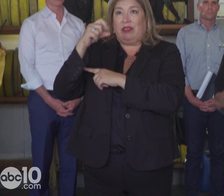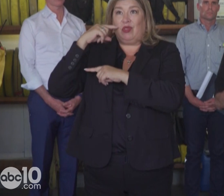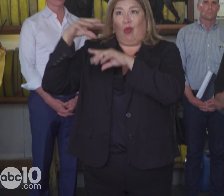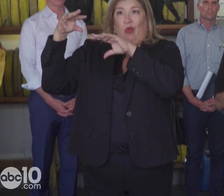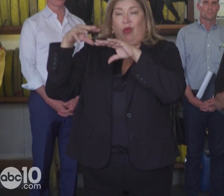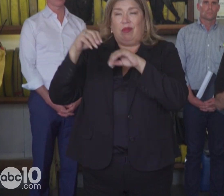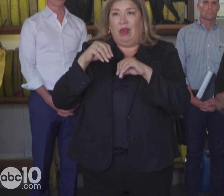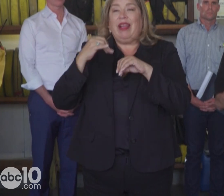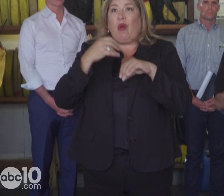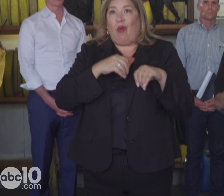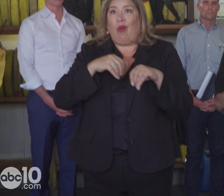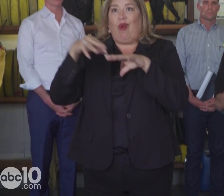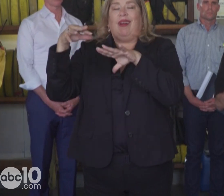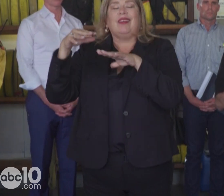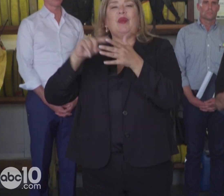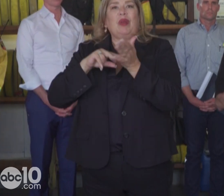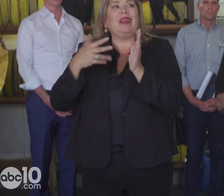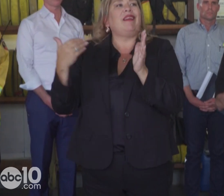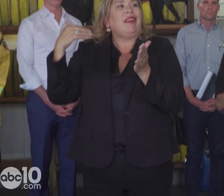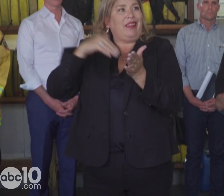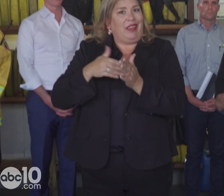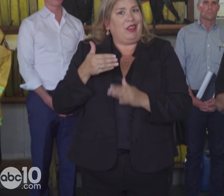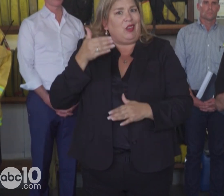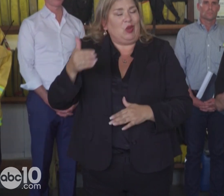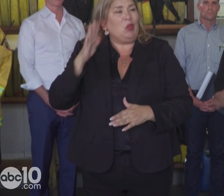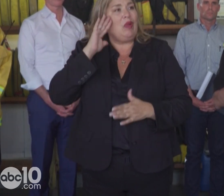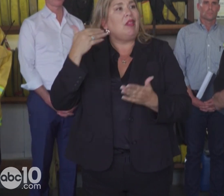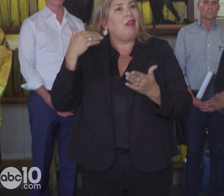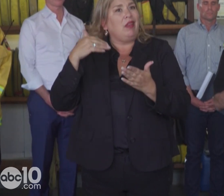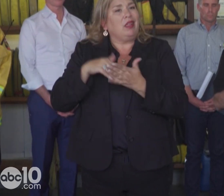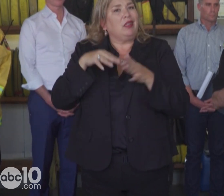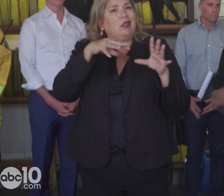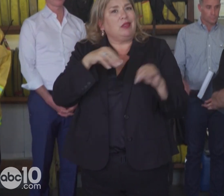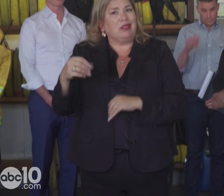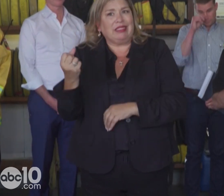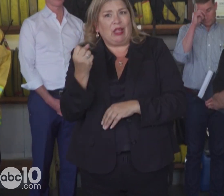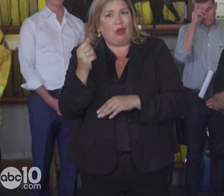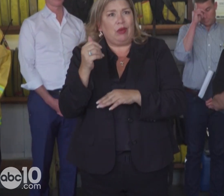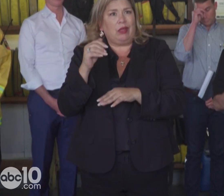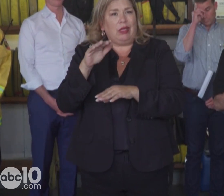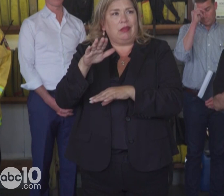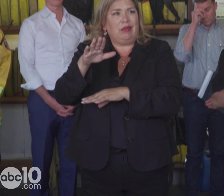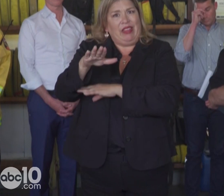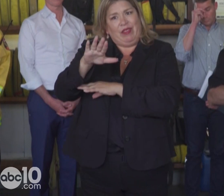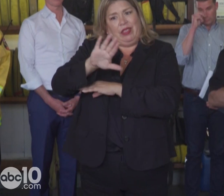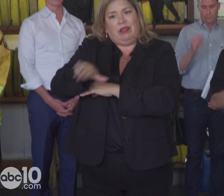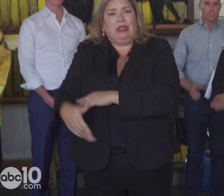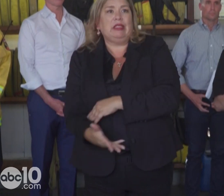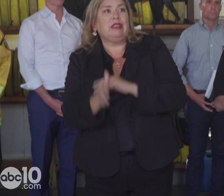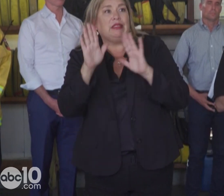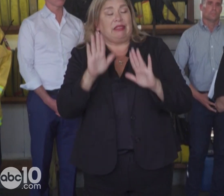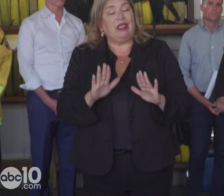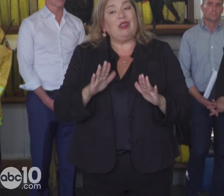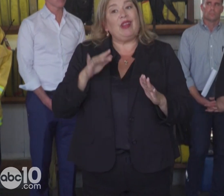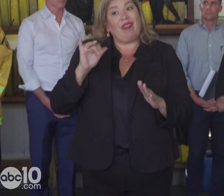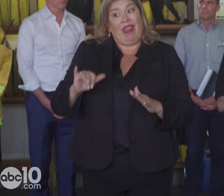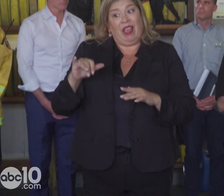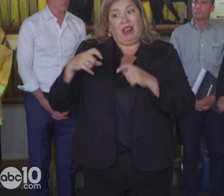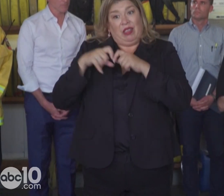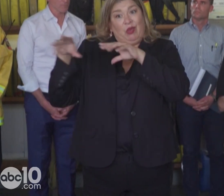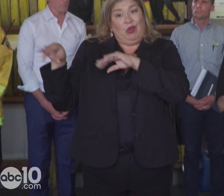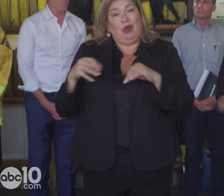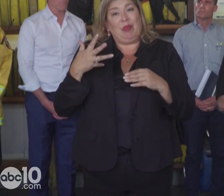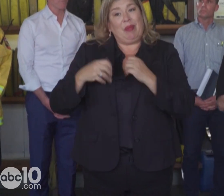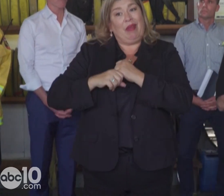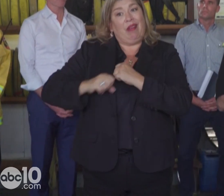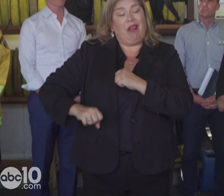into another PSPS event coming up here Saturday evening into Sunday, and that may last a little bit longer. And